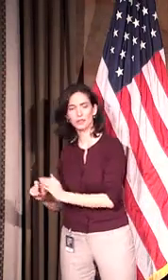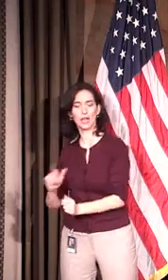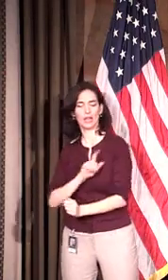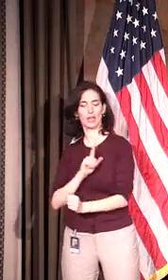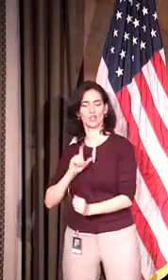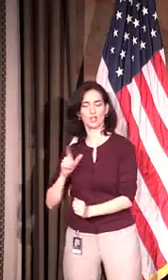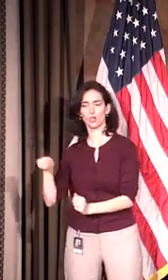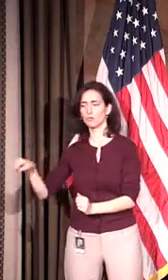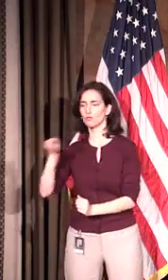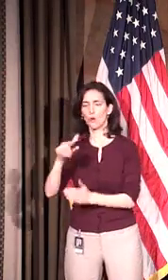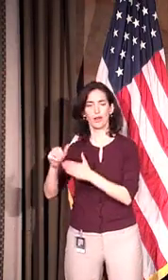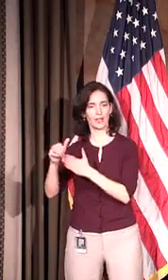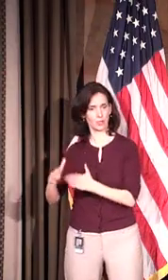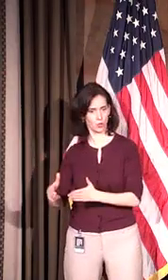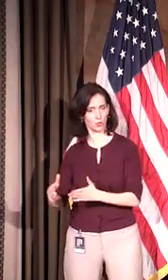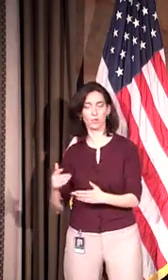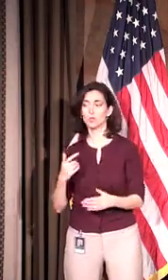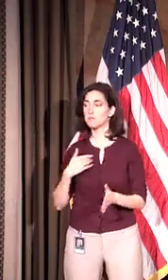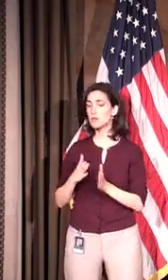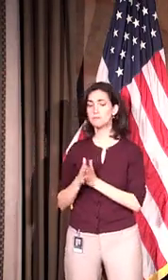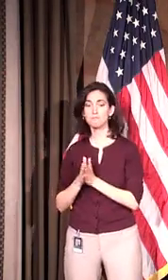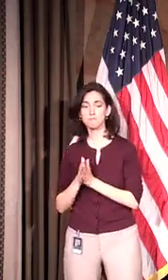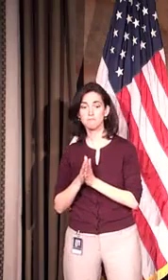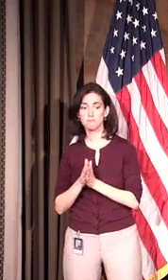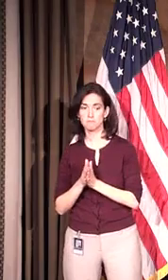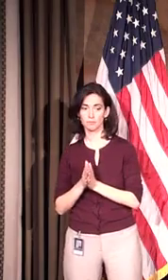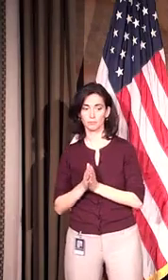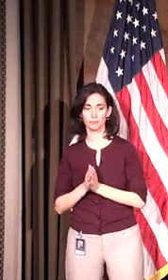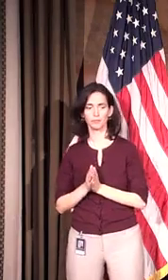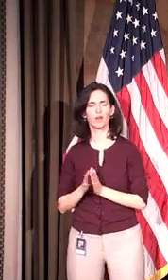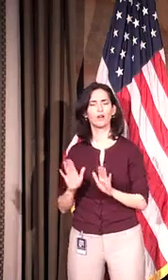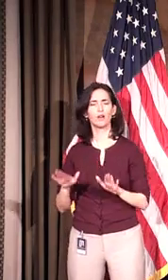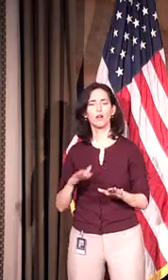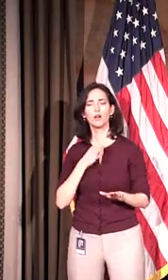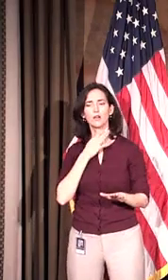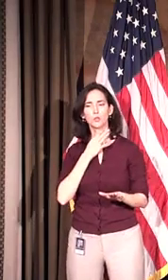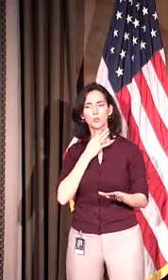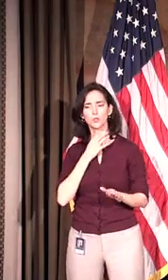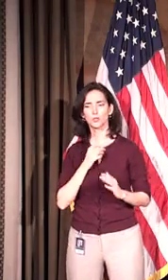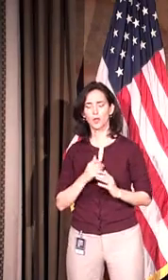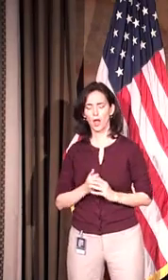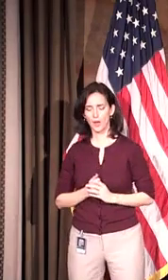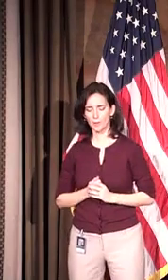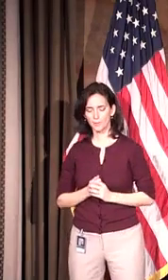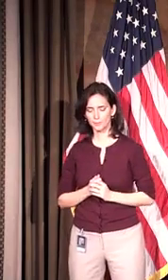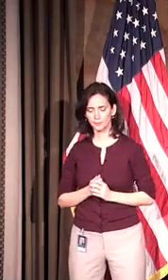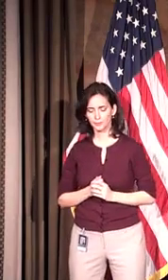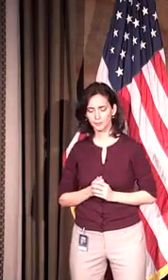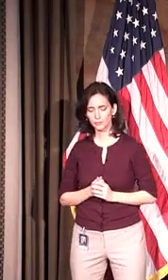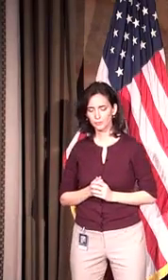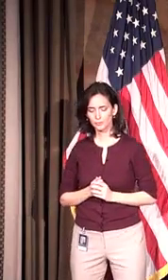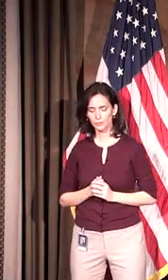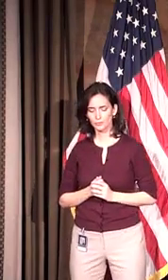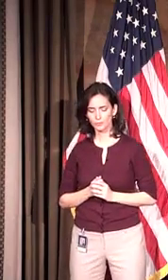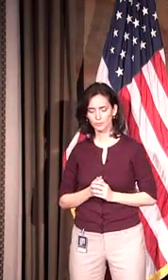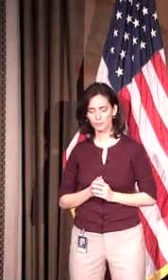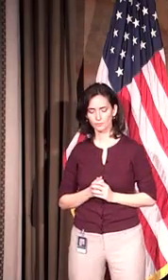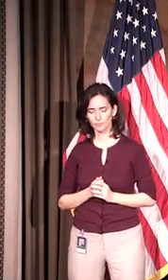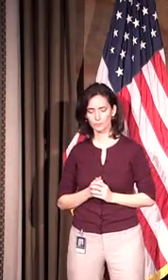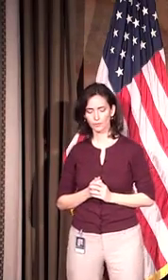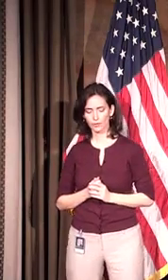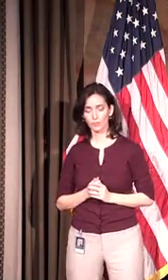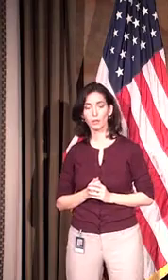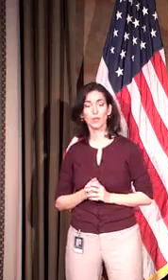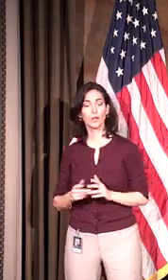forth. I'm interested to know, because I don't know yet, how many additional mail ballots were